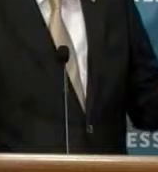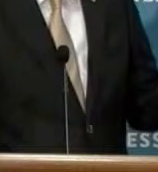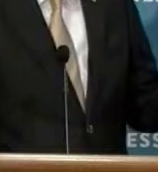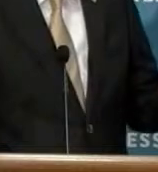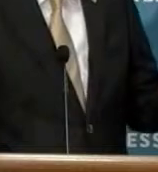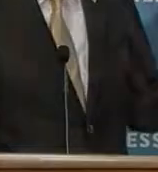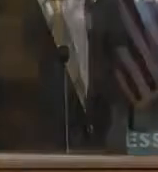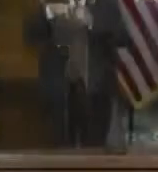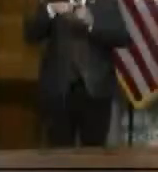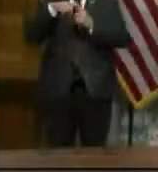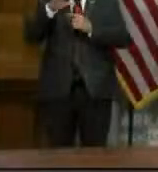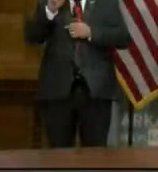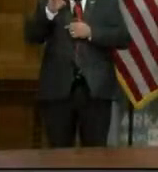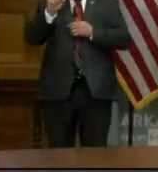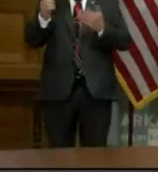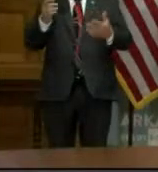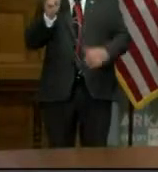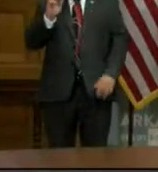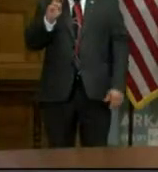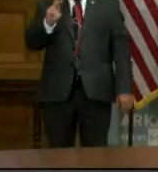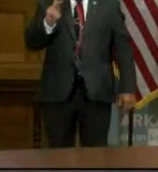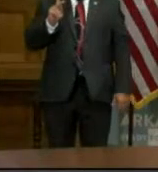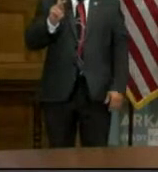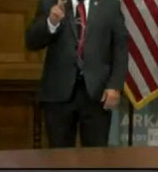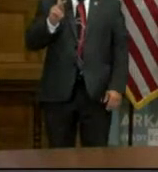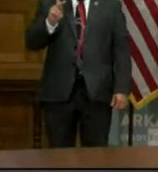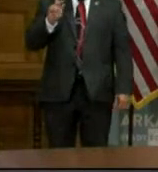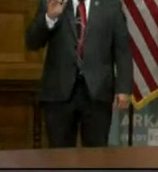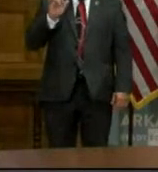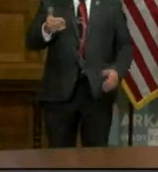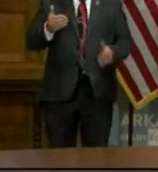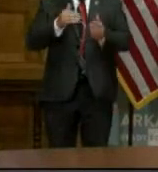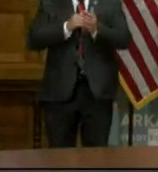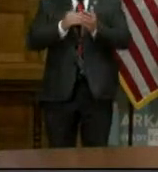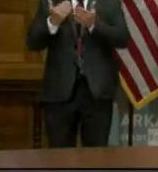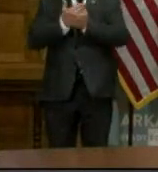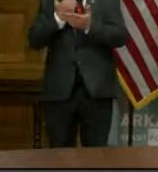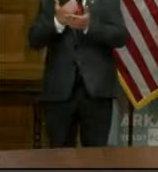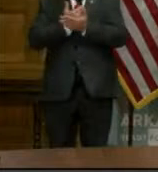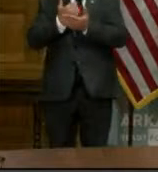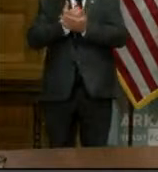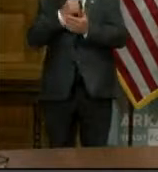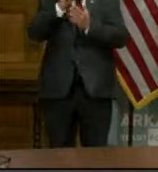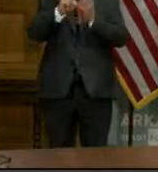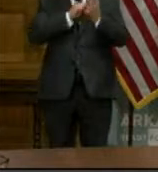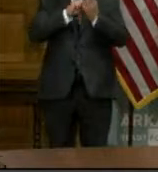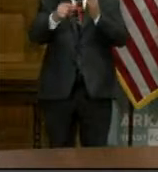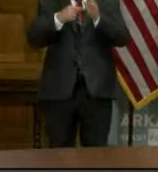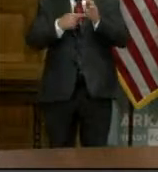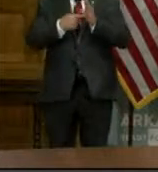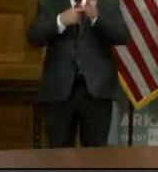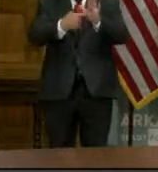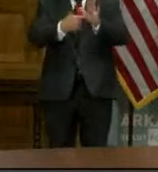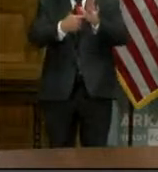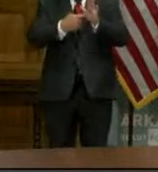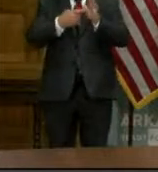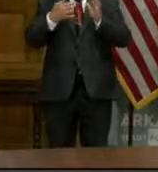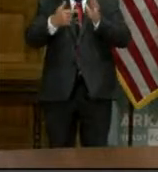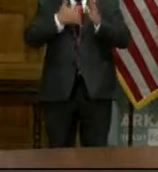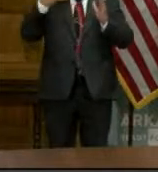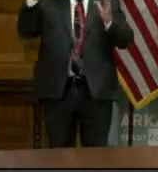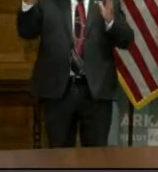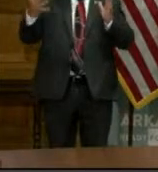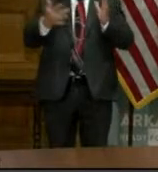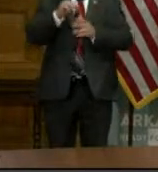mentioned, of positive cases in Arkansas, which is again a new graph that we're starting to show from time to